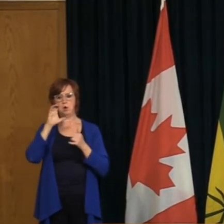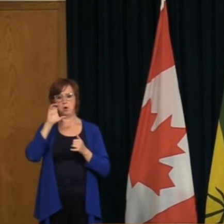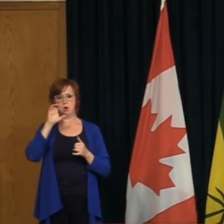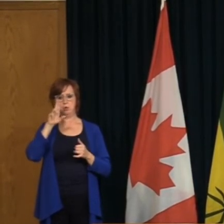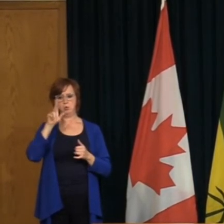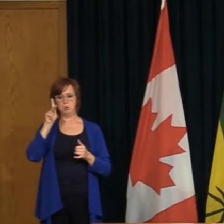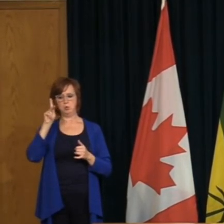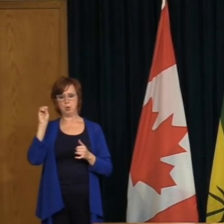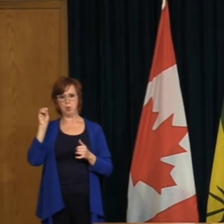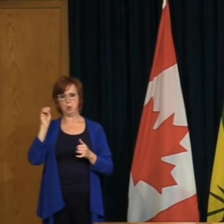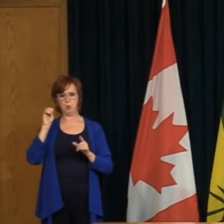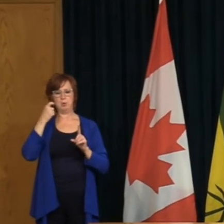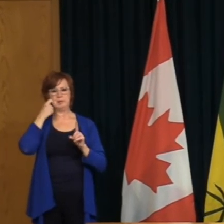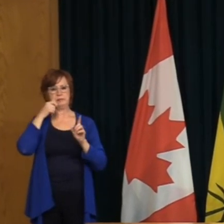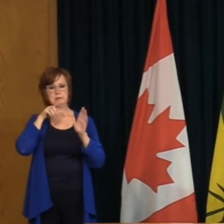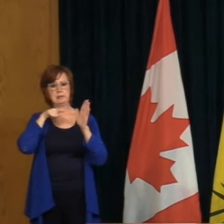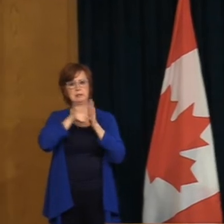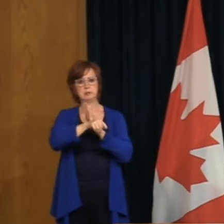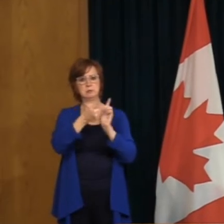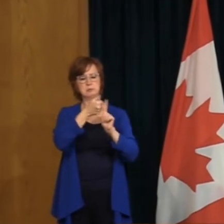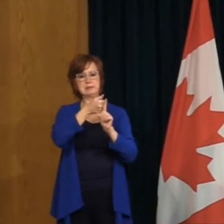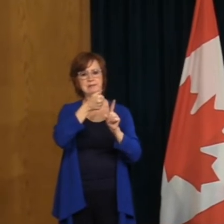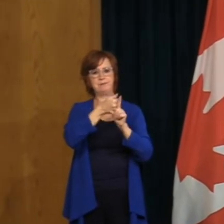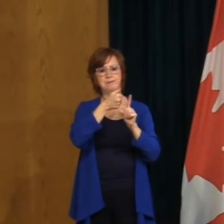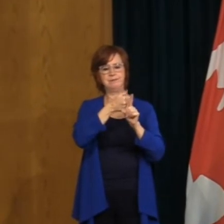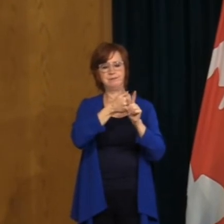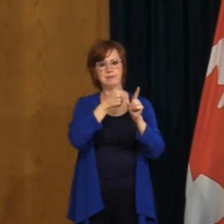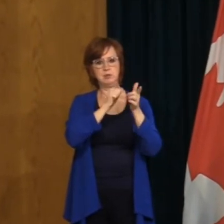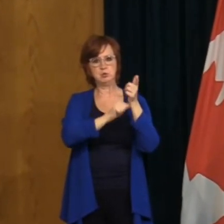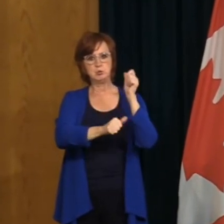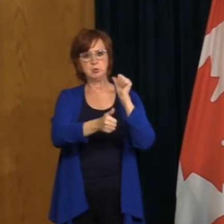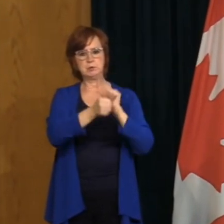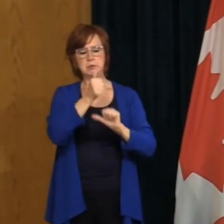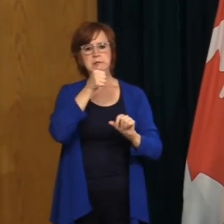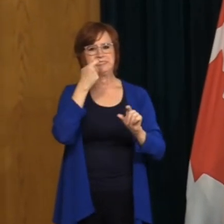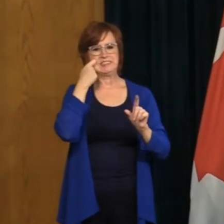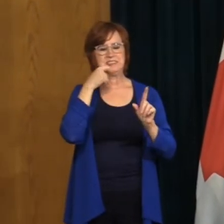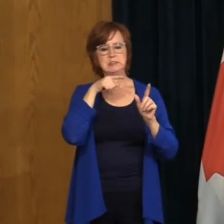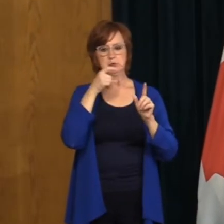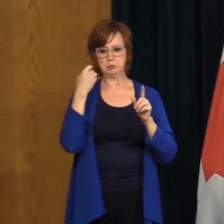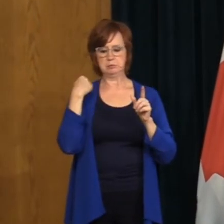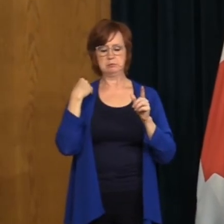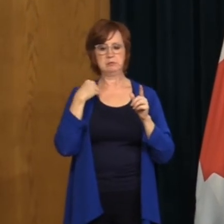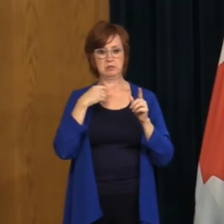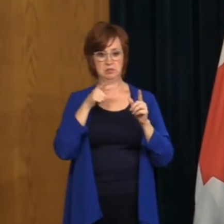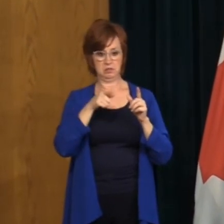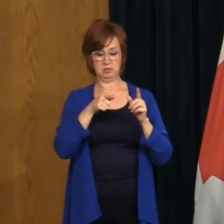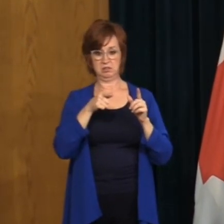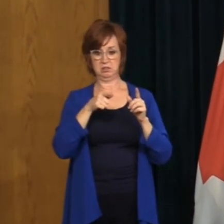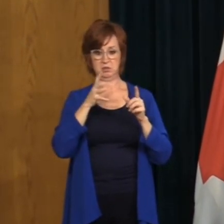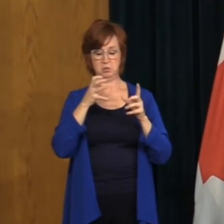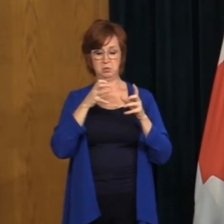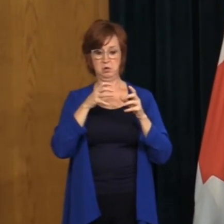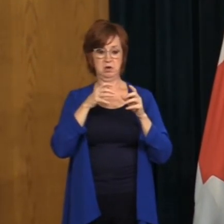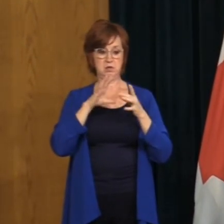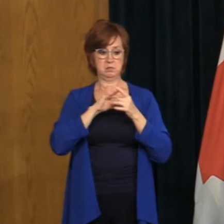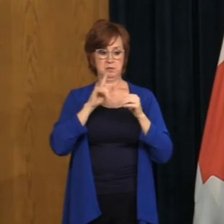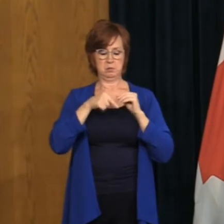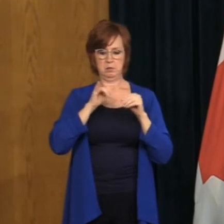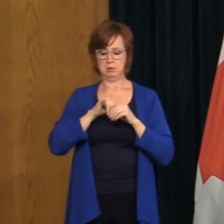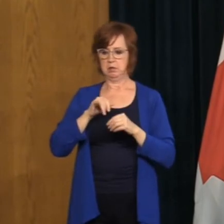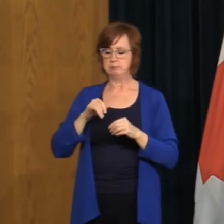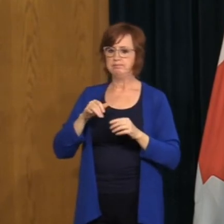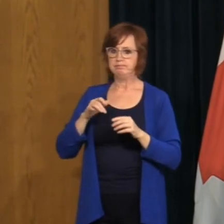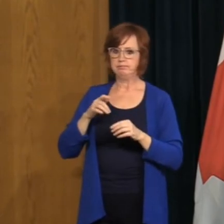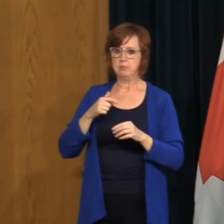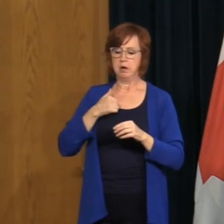Always, anytime there is a suicide here, I think it raises concerns among everyone. First and foremost, I think